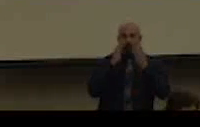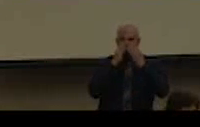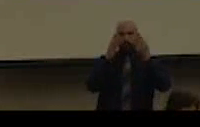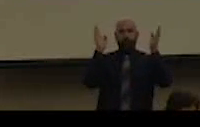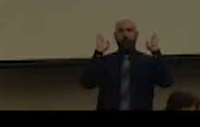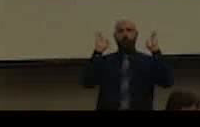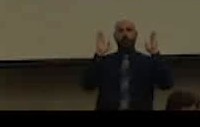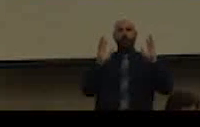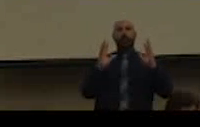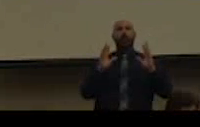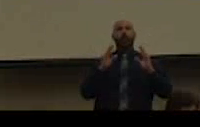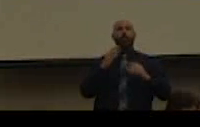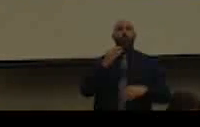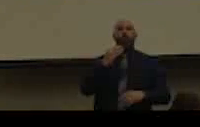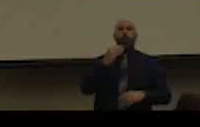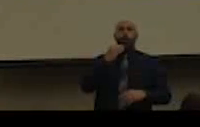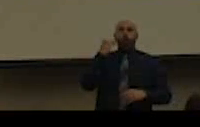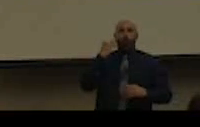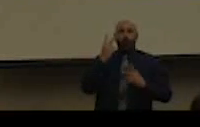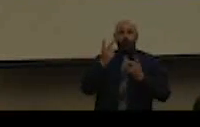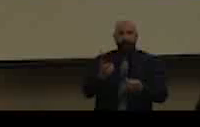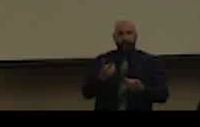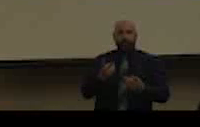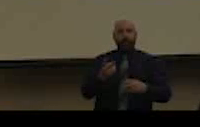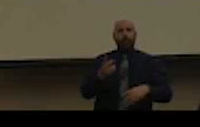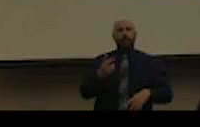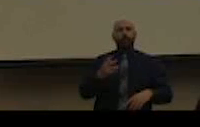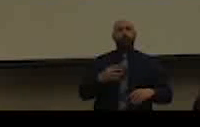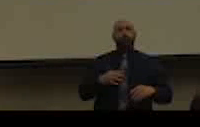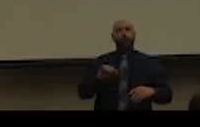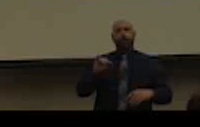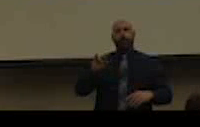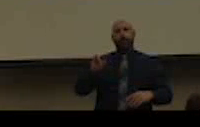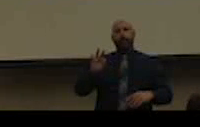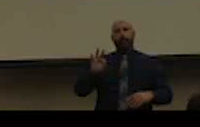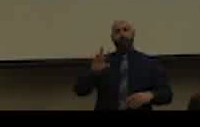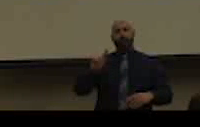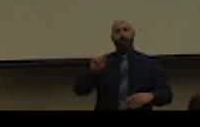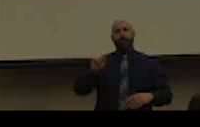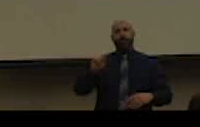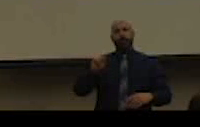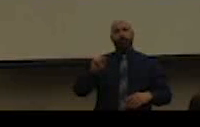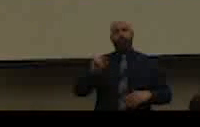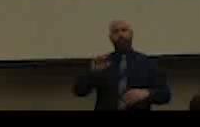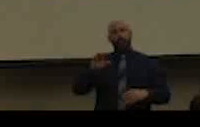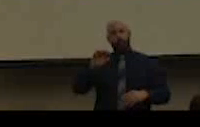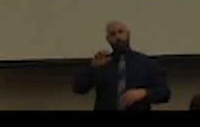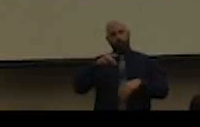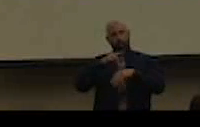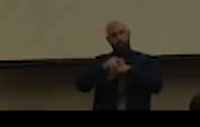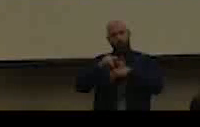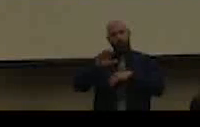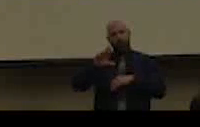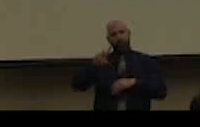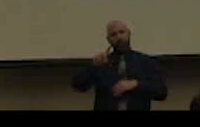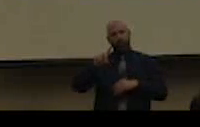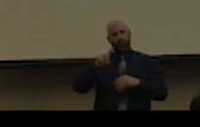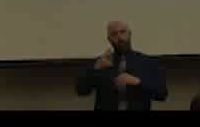home visitation, the infant early childhood mental health system. So how do we